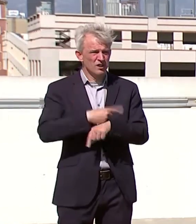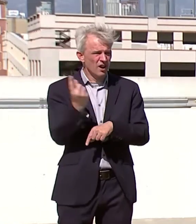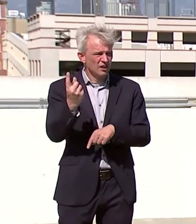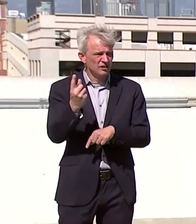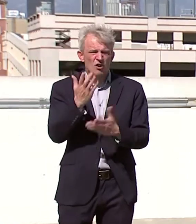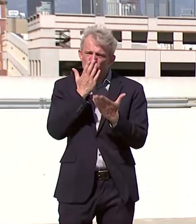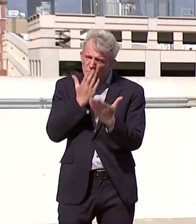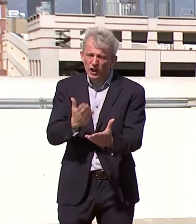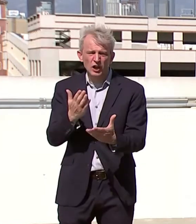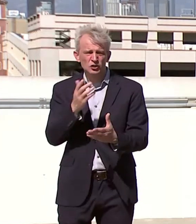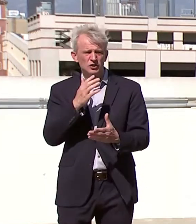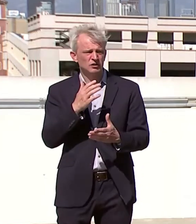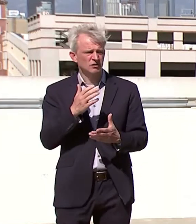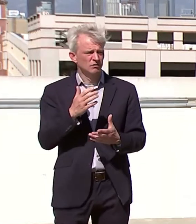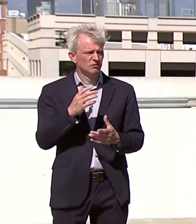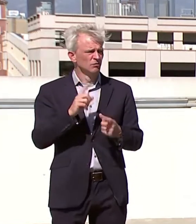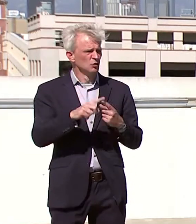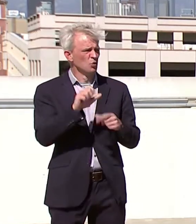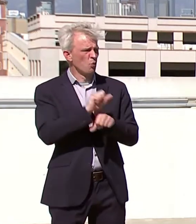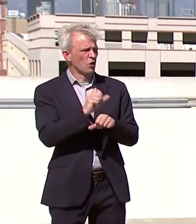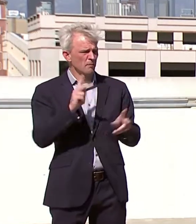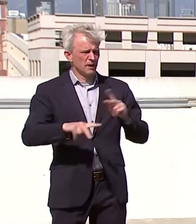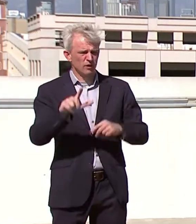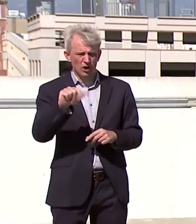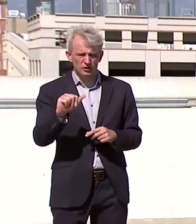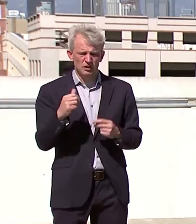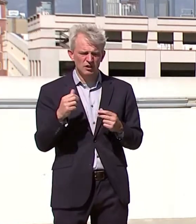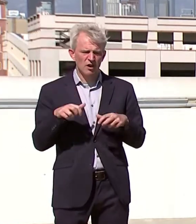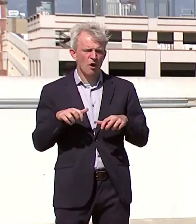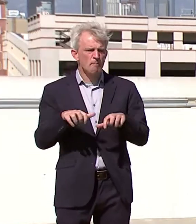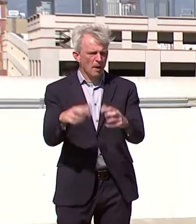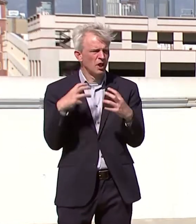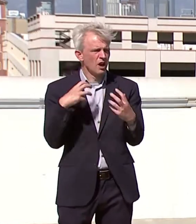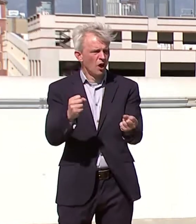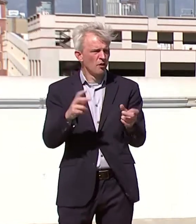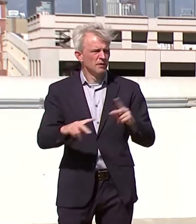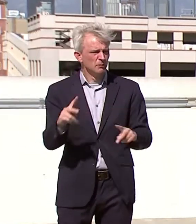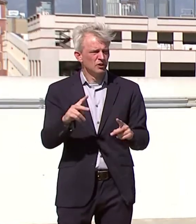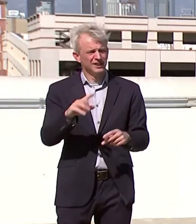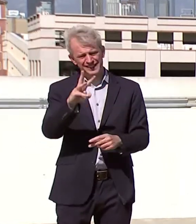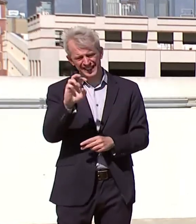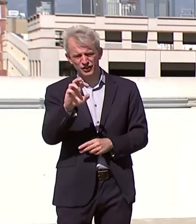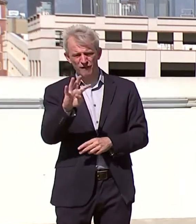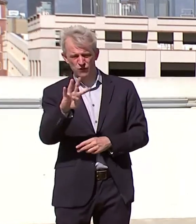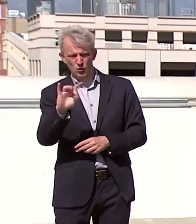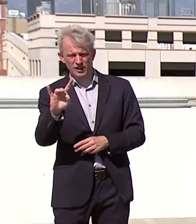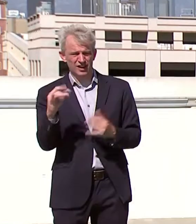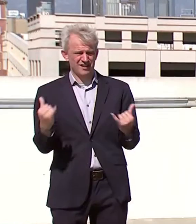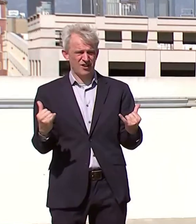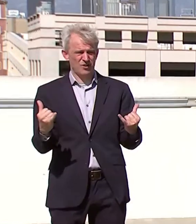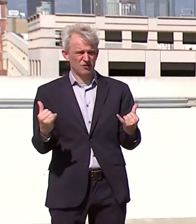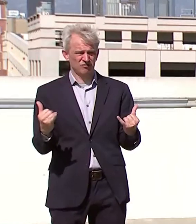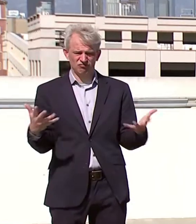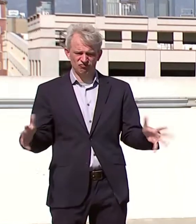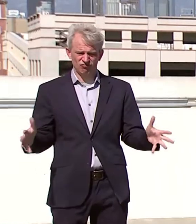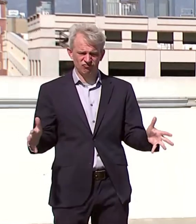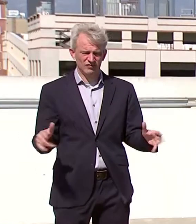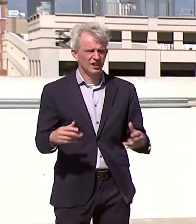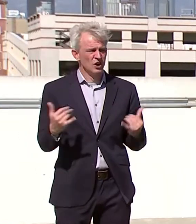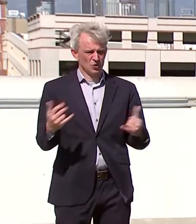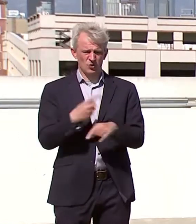Los Angeles, our public health professionals and others, 648 daily cases. Today there are just 719